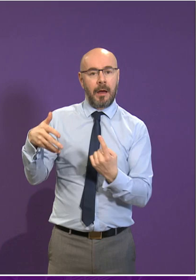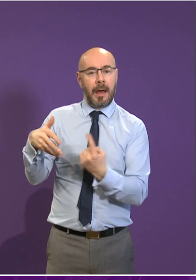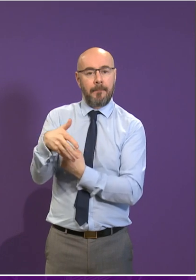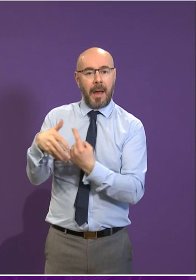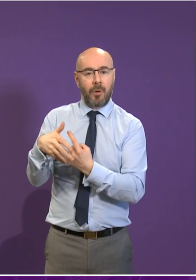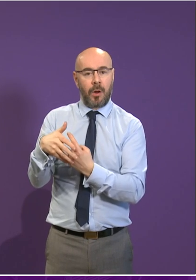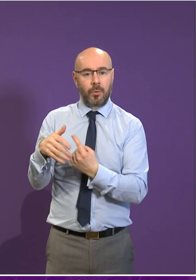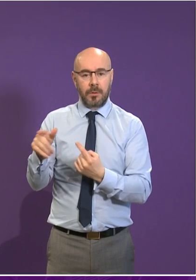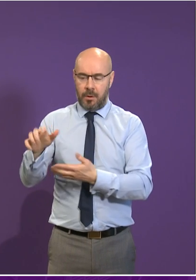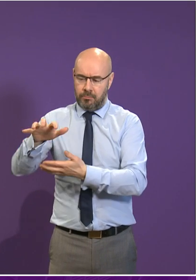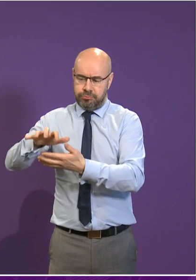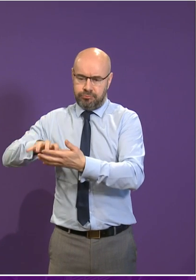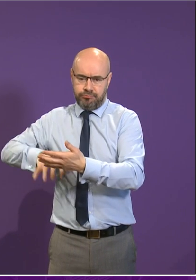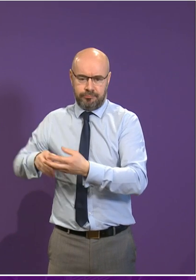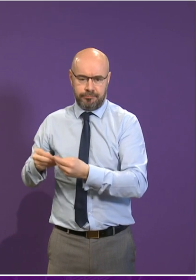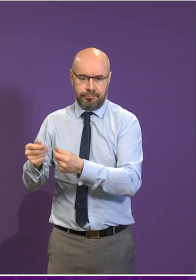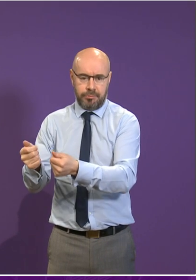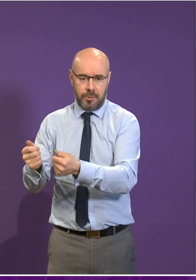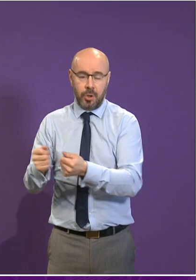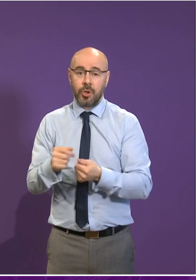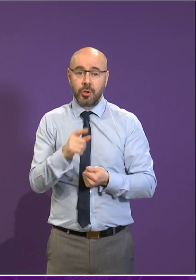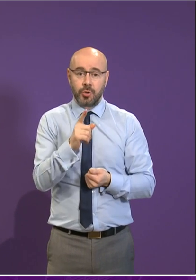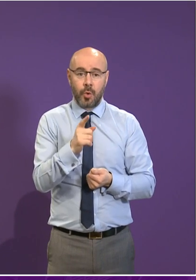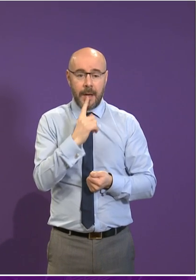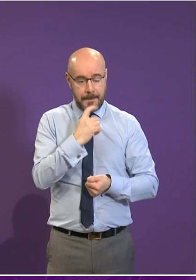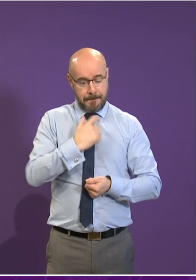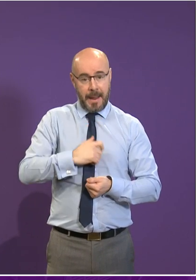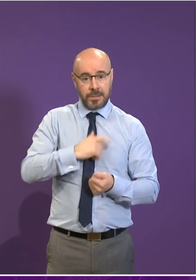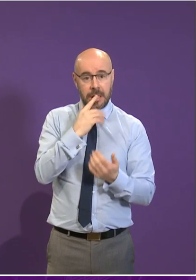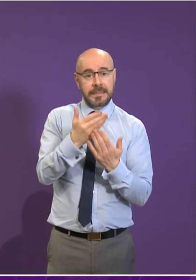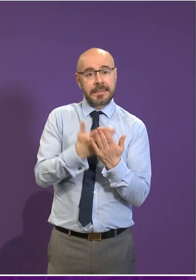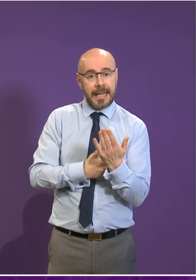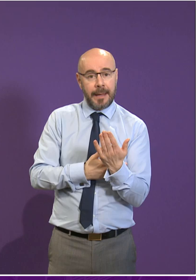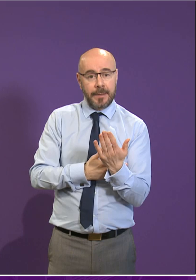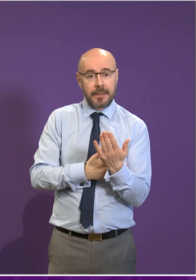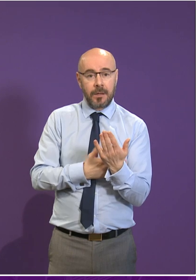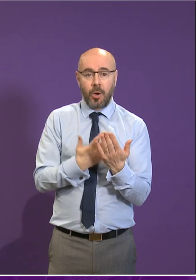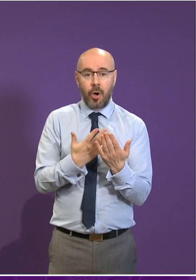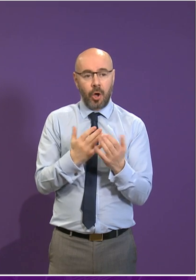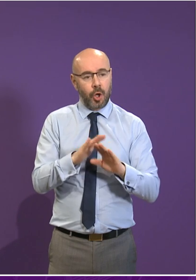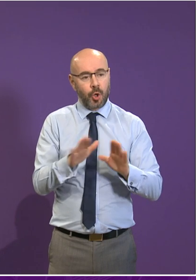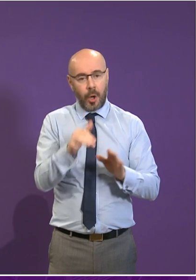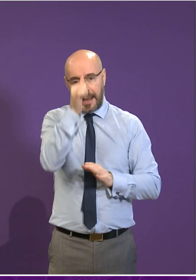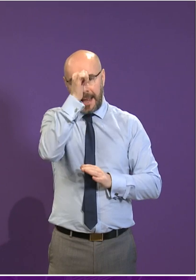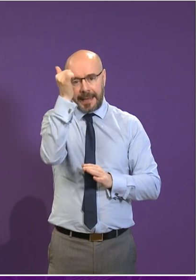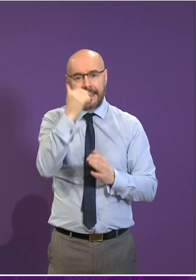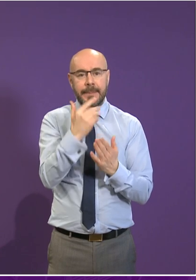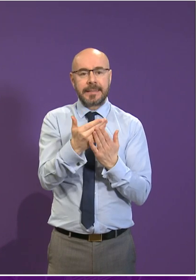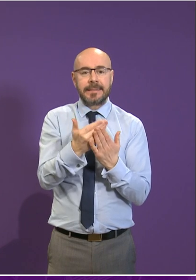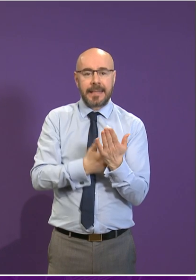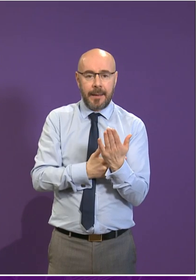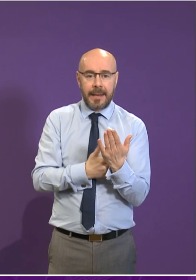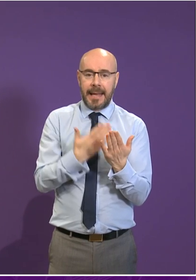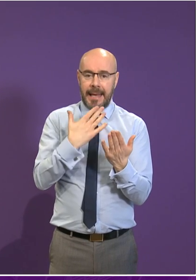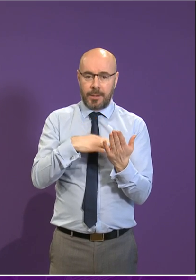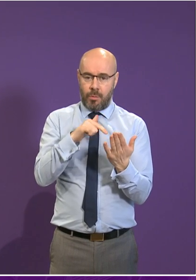complete. So personal statements and non-academic statements do have to be looked